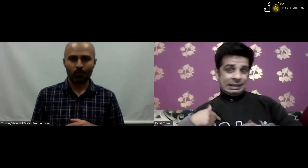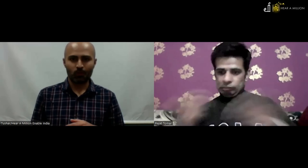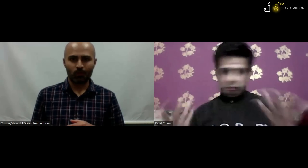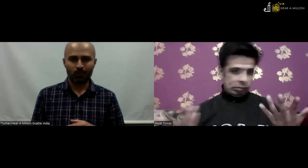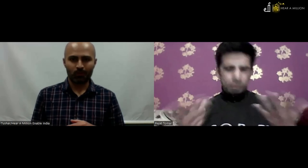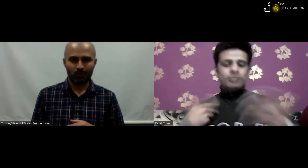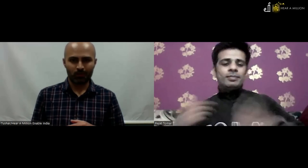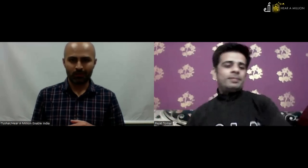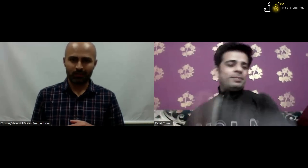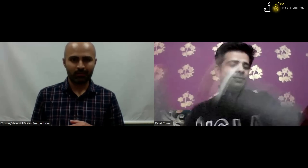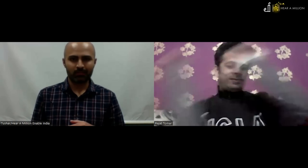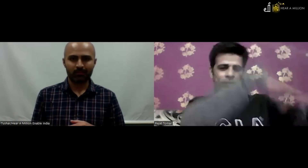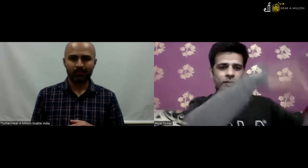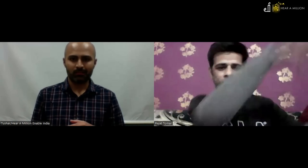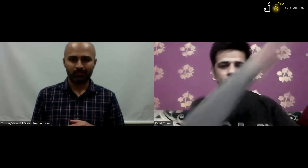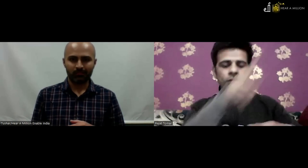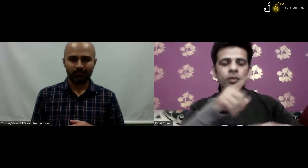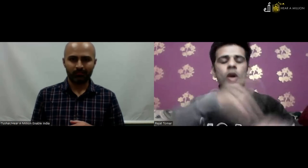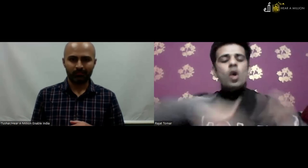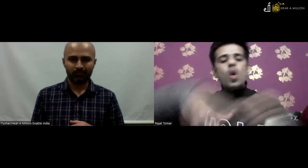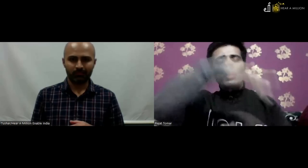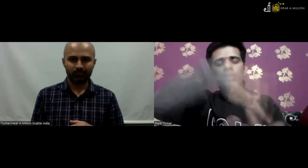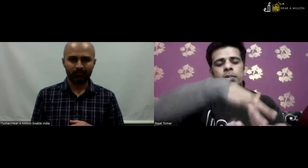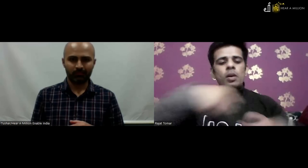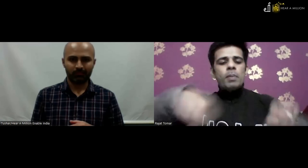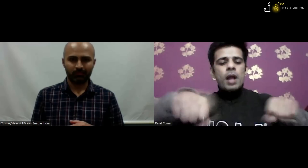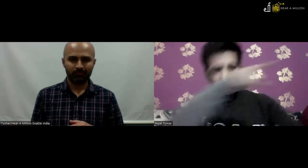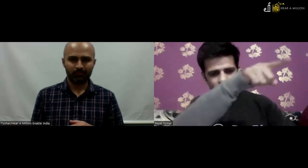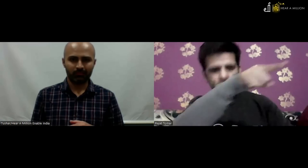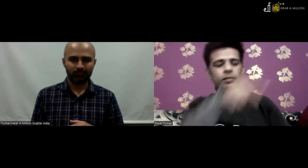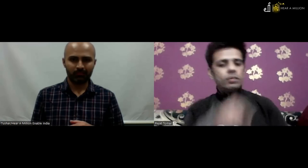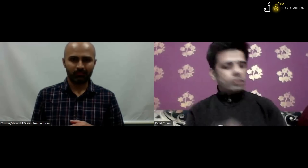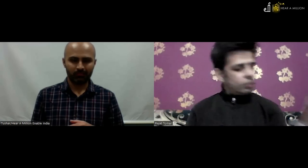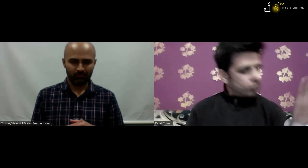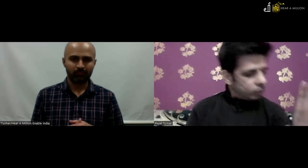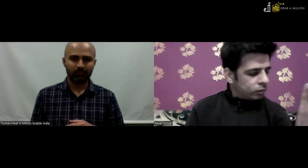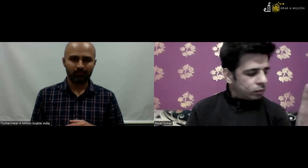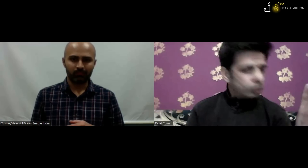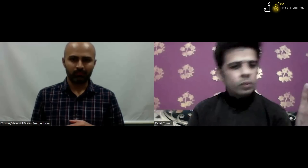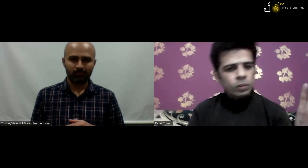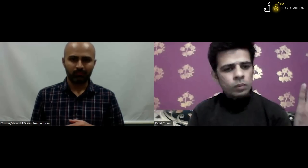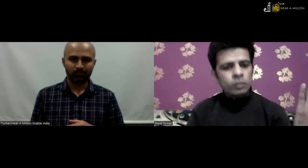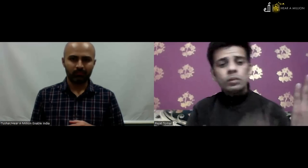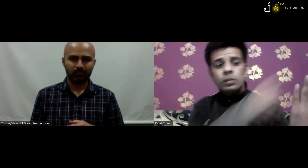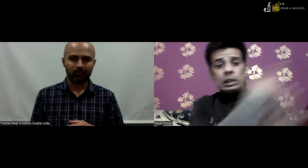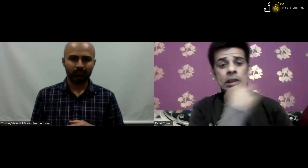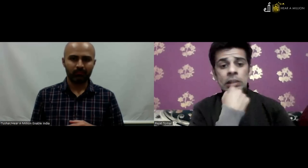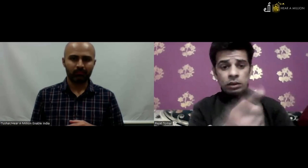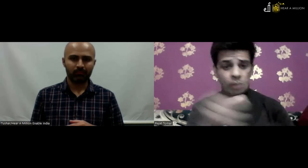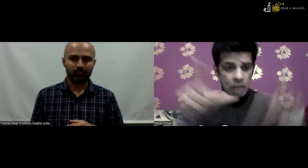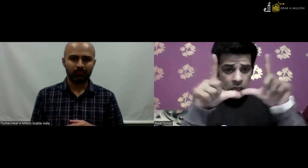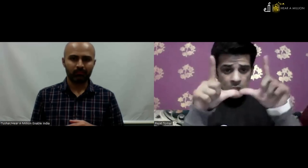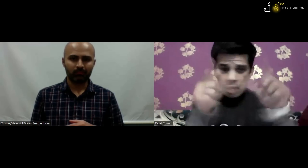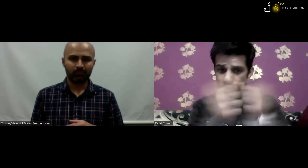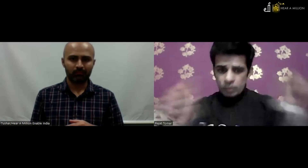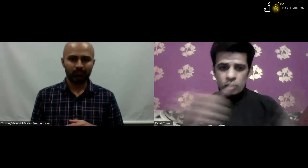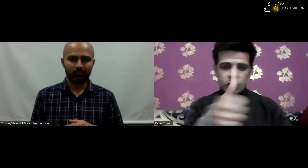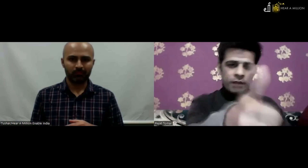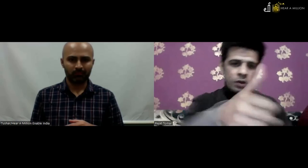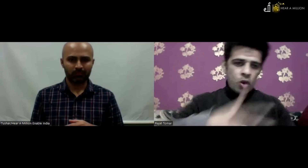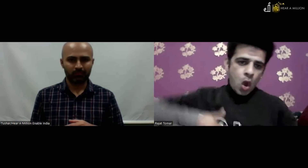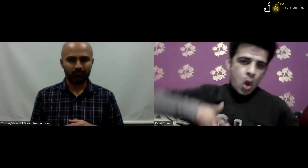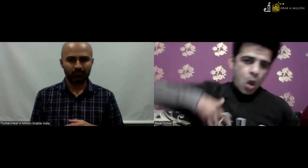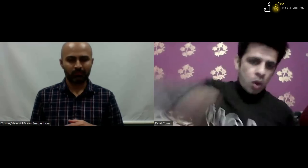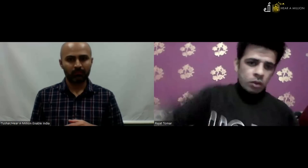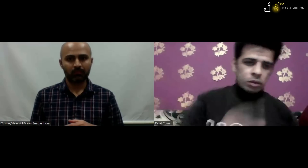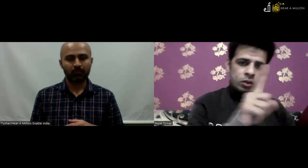me two-wheeler on my birthday. And that's how, I started using it. And I went to the officer. They told